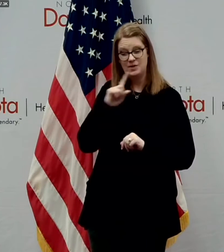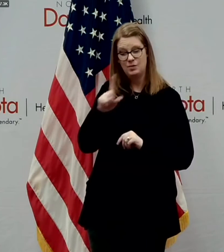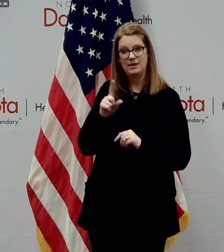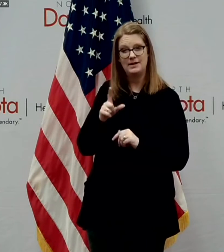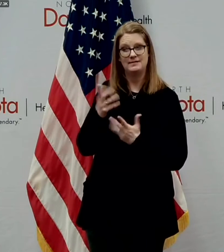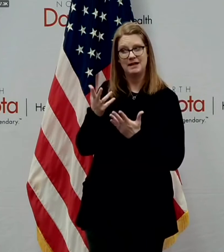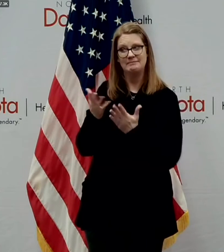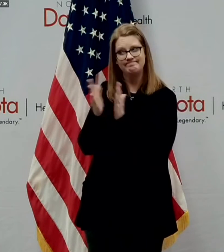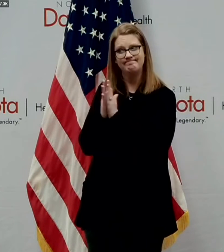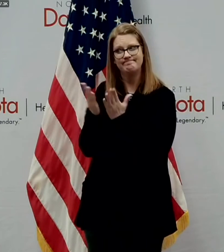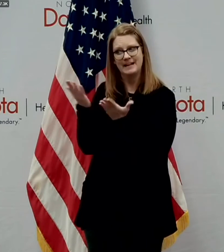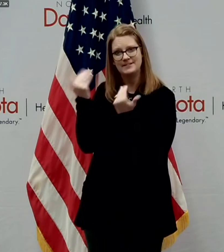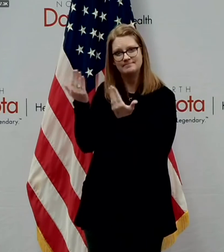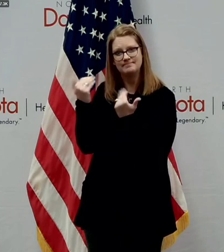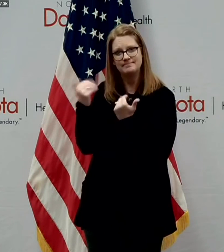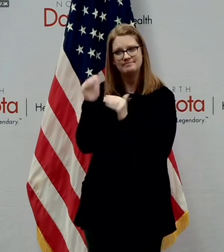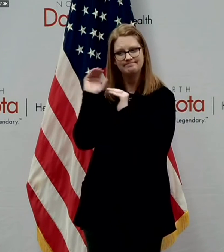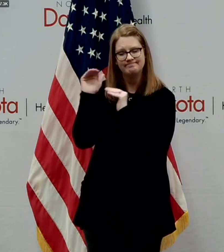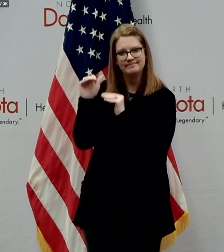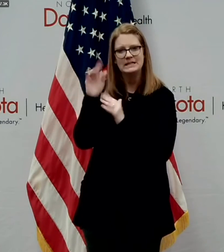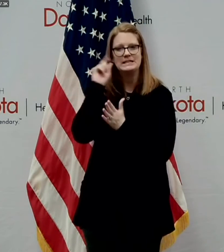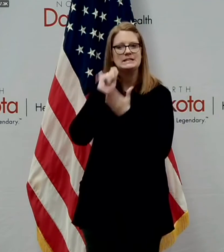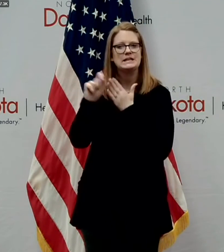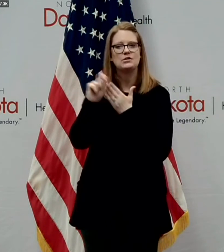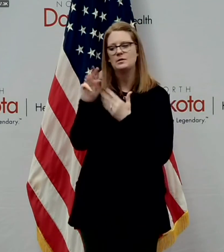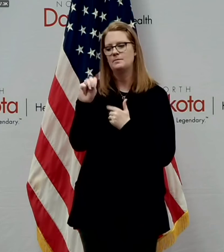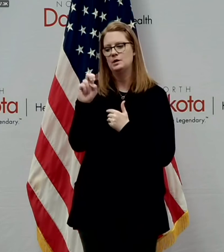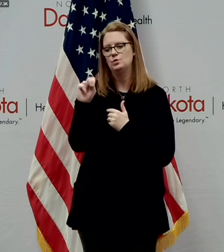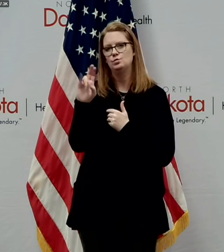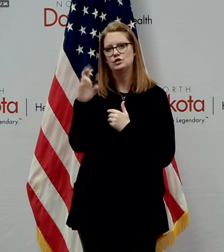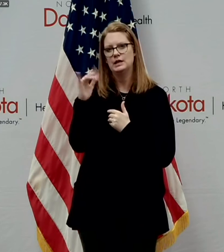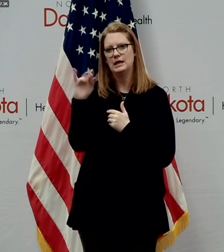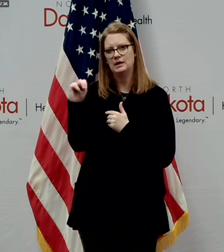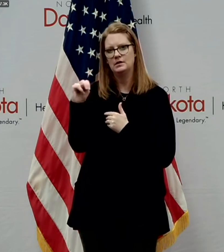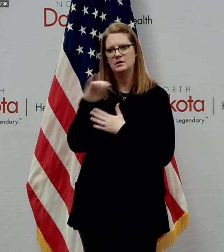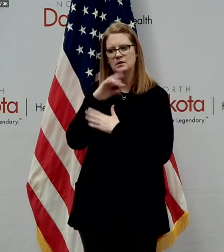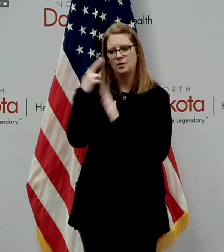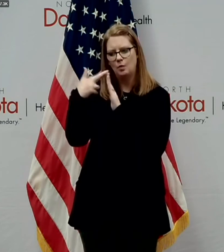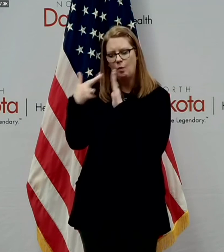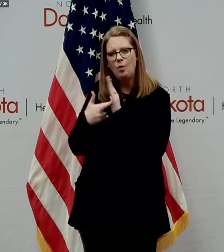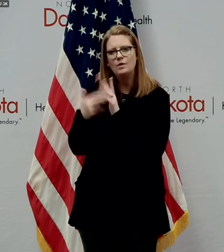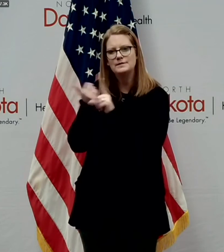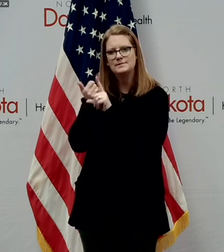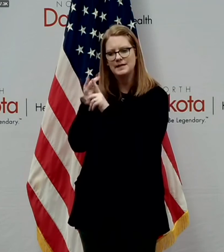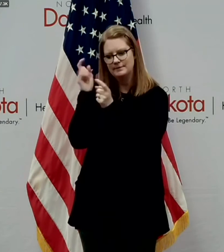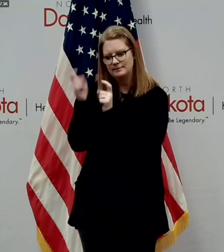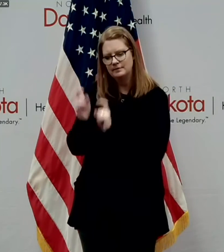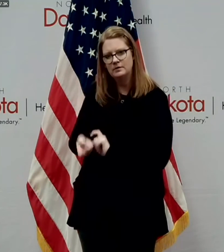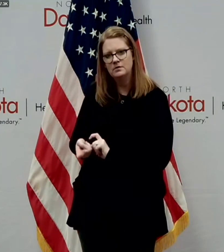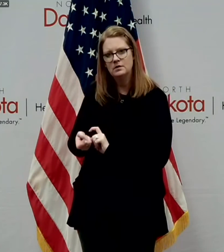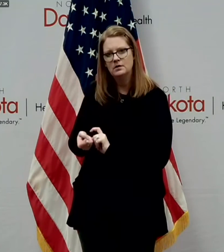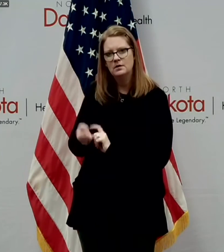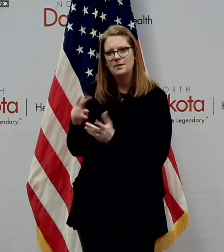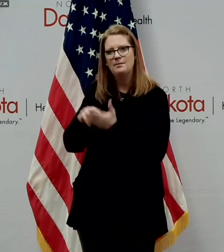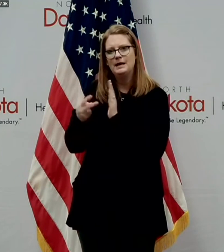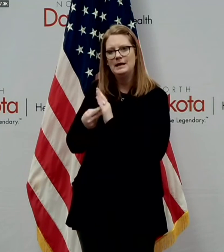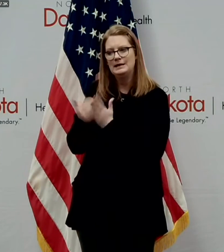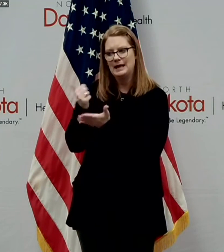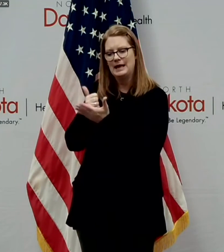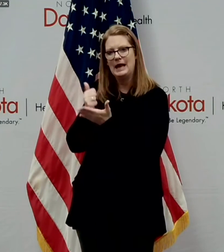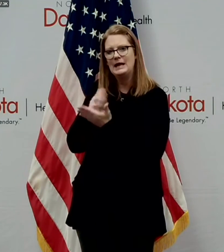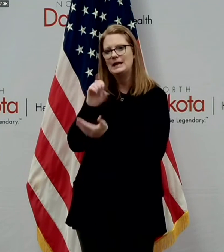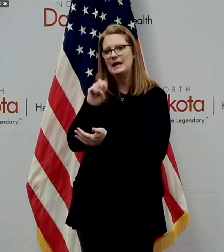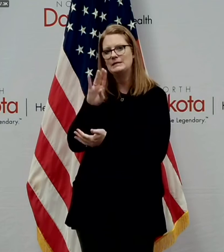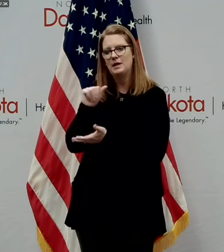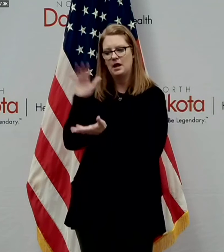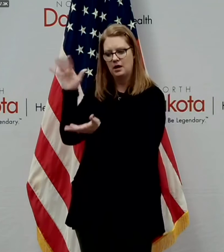know, Scott, with Secretary Mnuchin to make sure that all the rules can be adjusted to make sure that the aid in the SBA